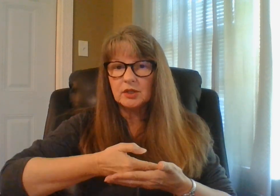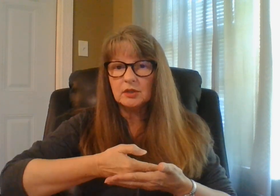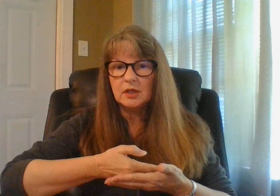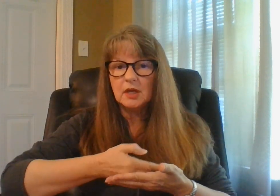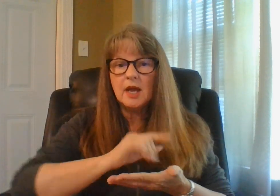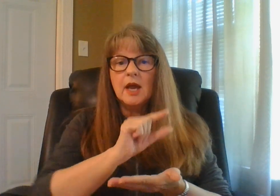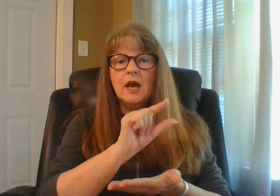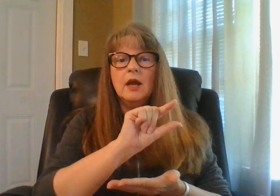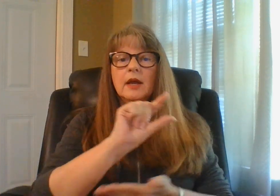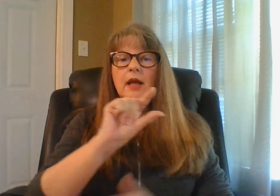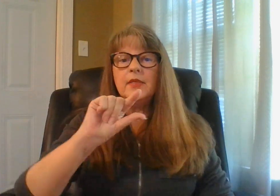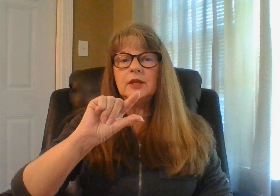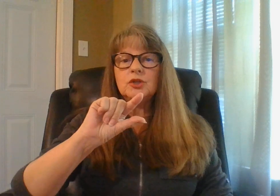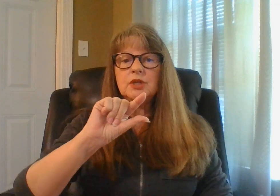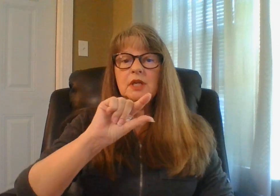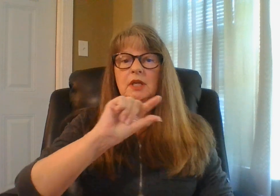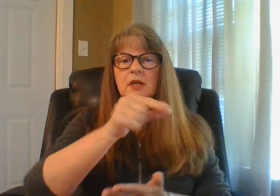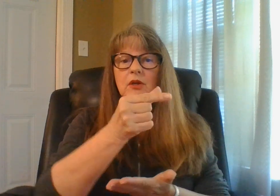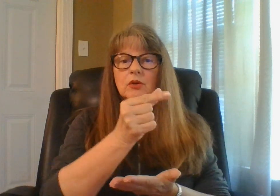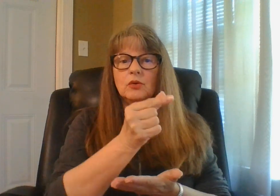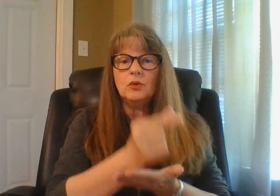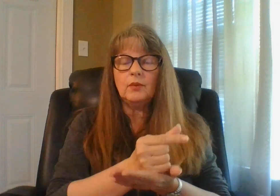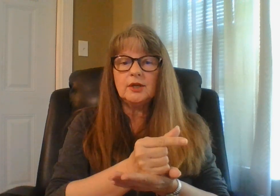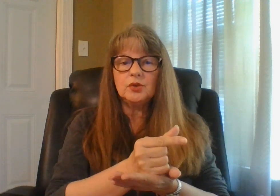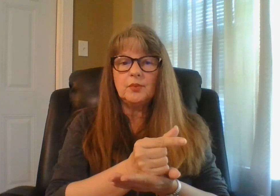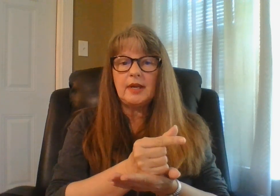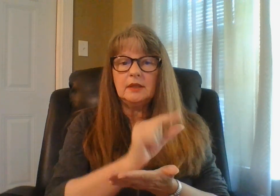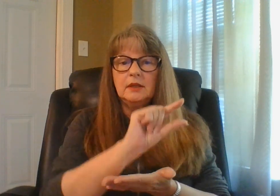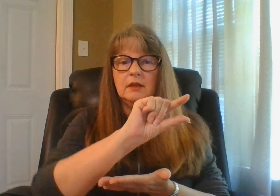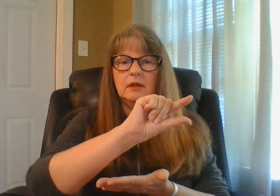here. And then a G, graduate.